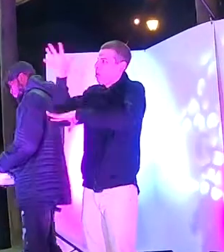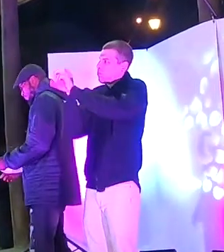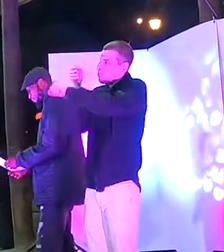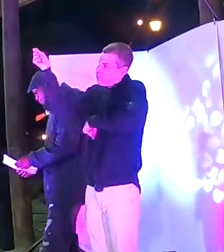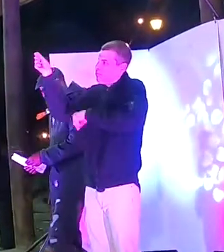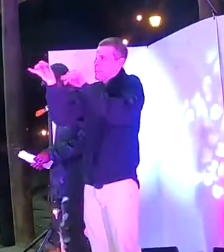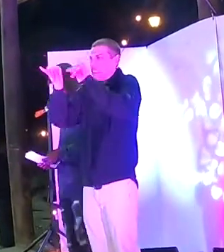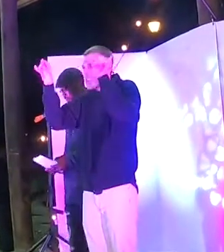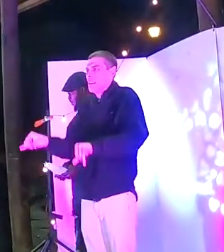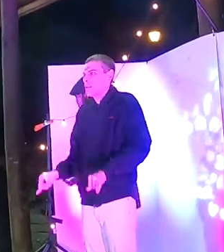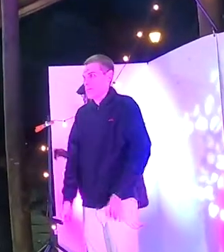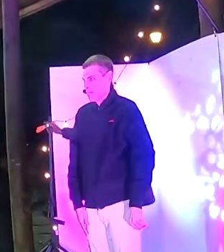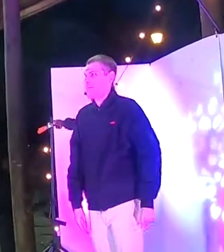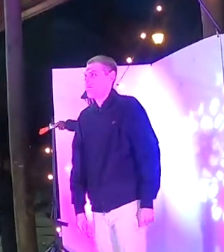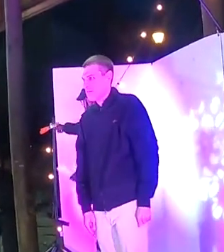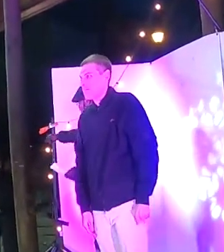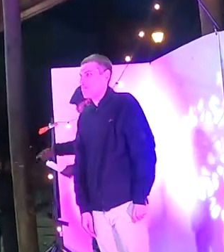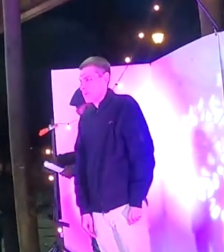system.